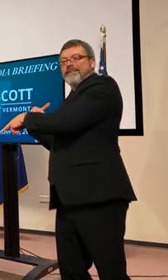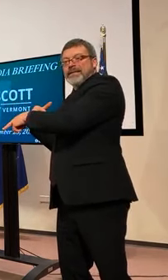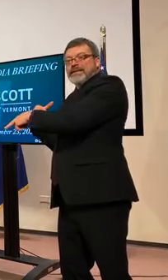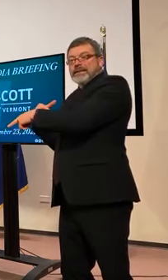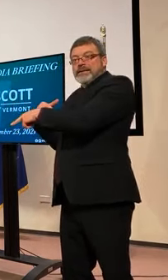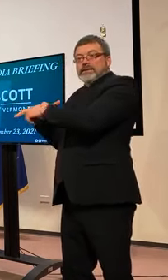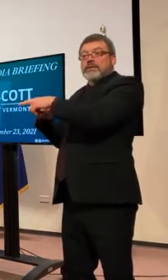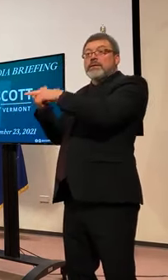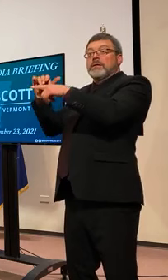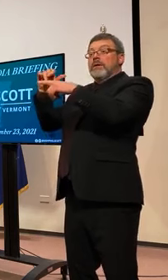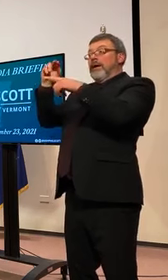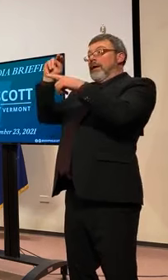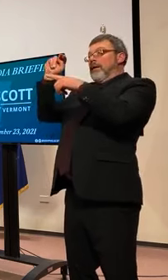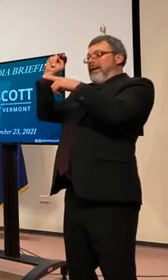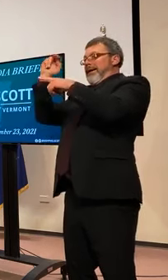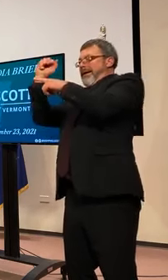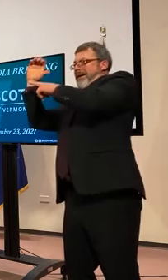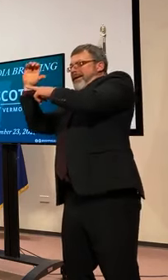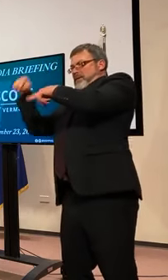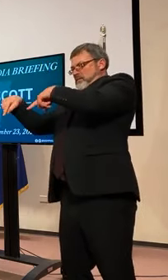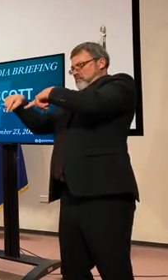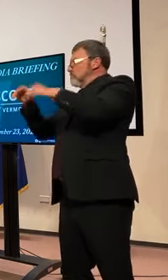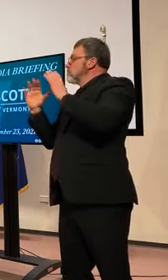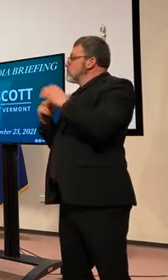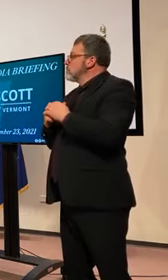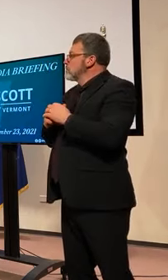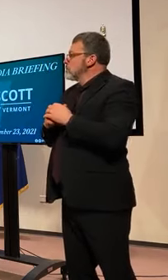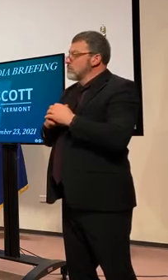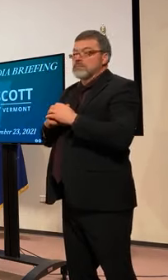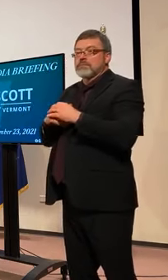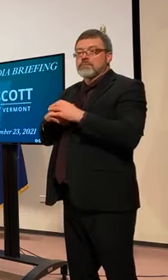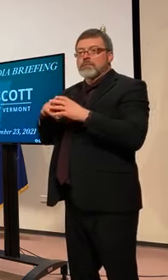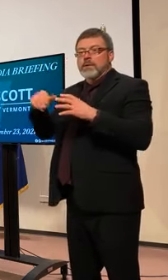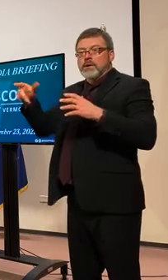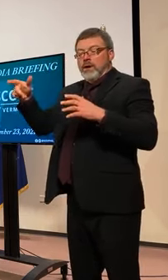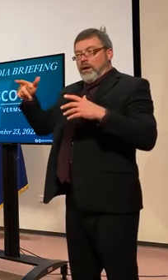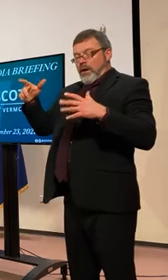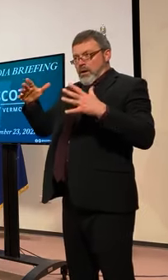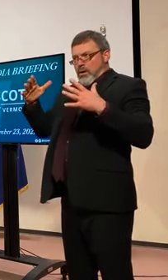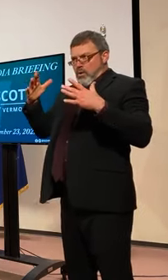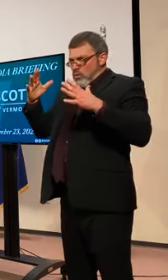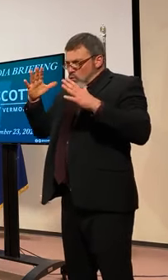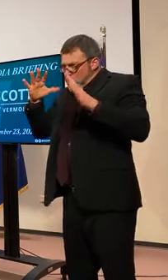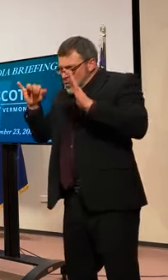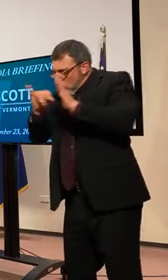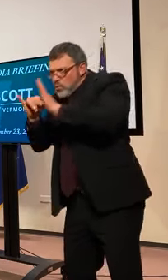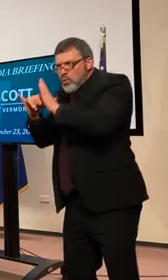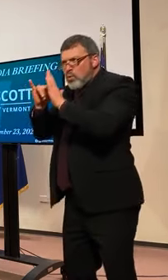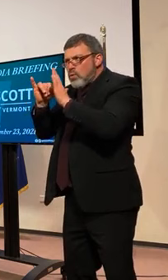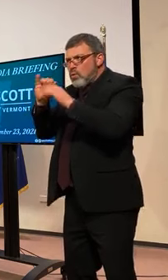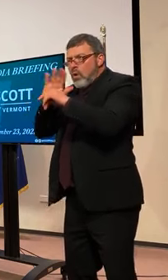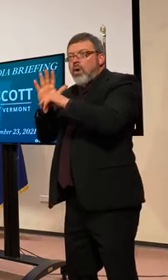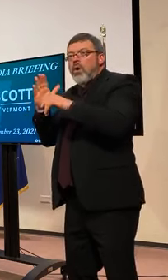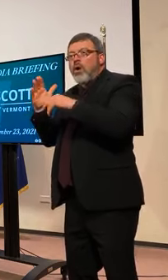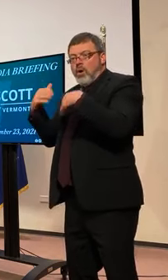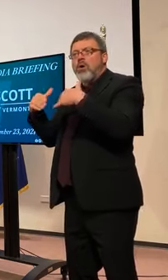acid amplification tests. So they share the same sensitivity and accuracy for diagnosis,